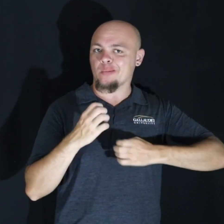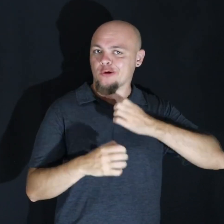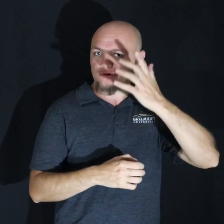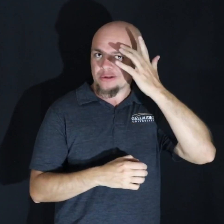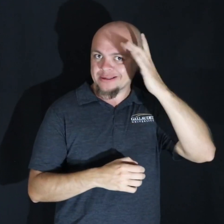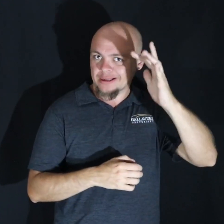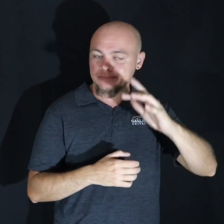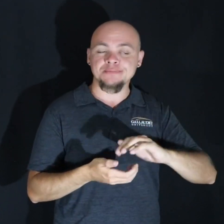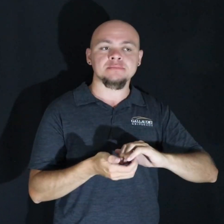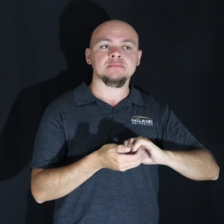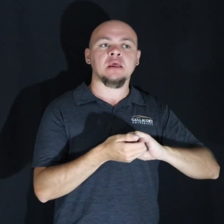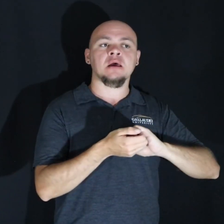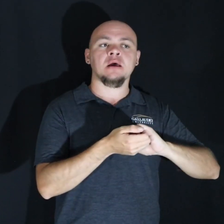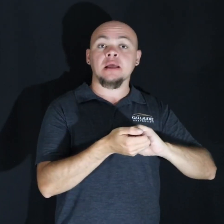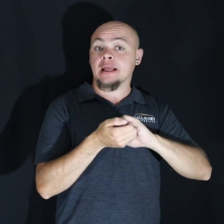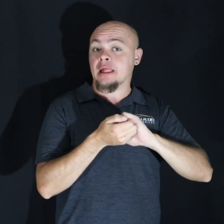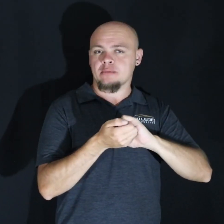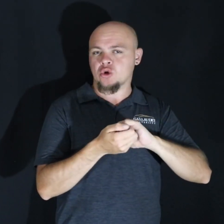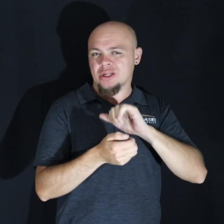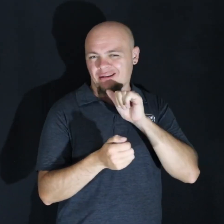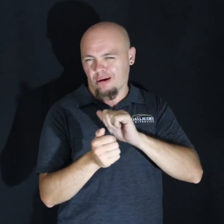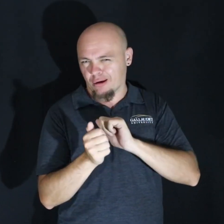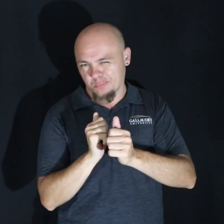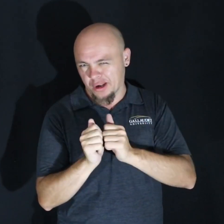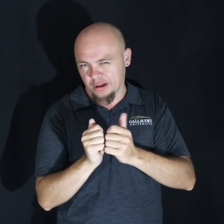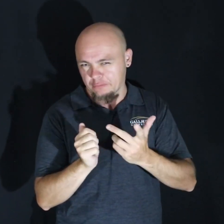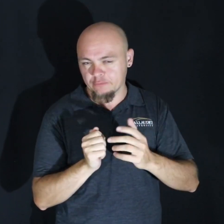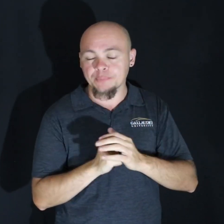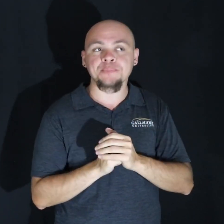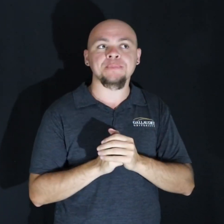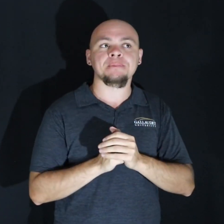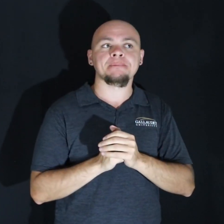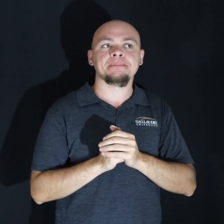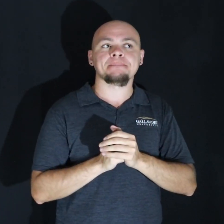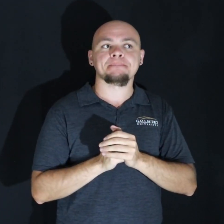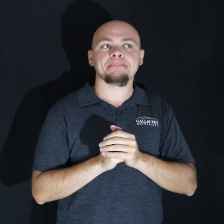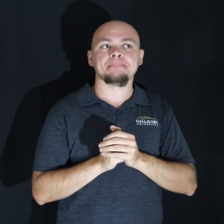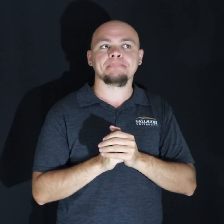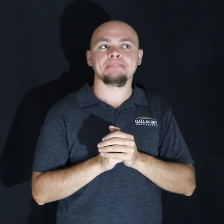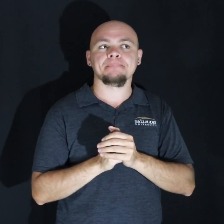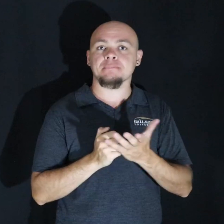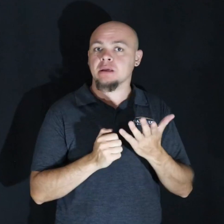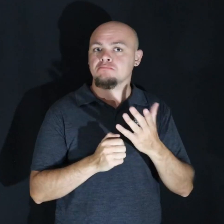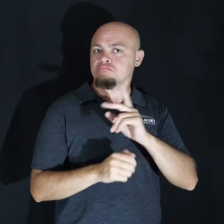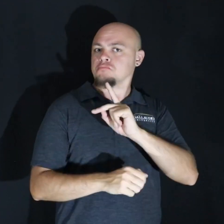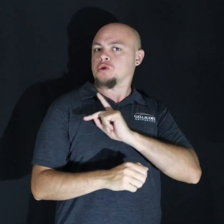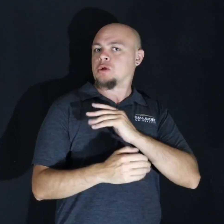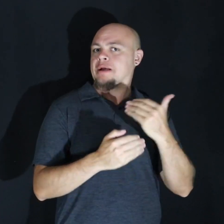a collaborative, not competitive environment, and high personal accountability.